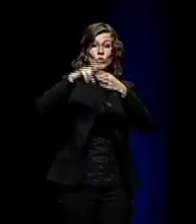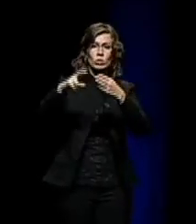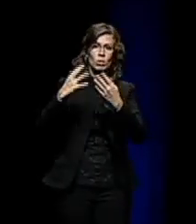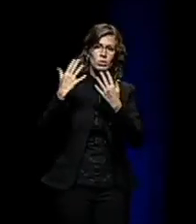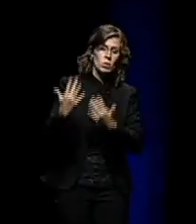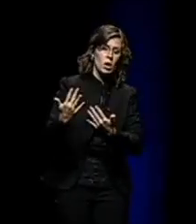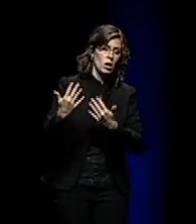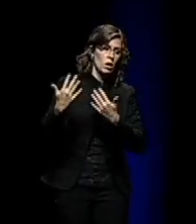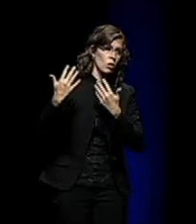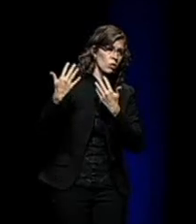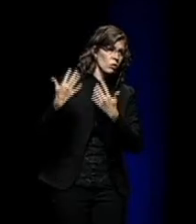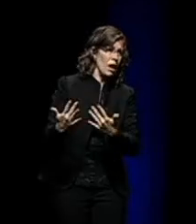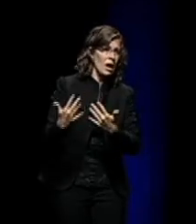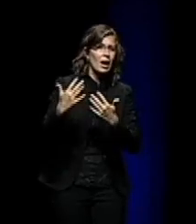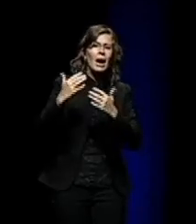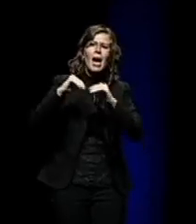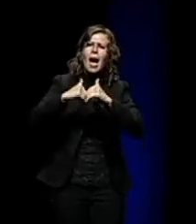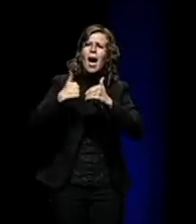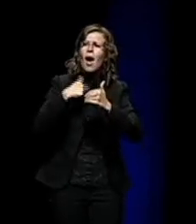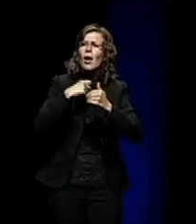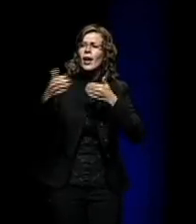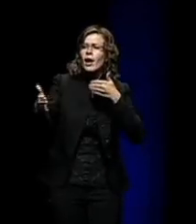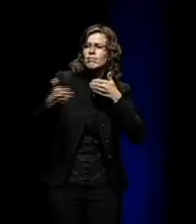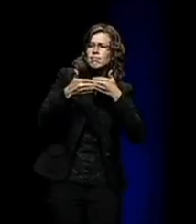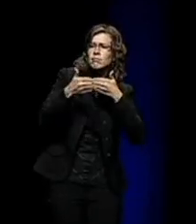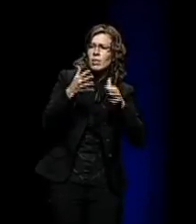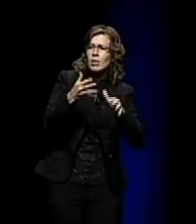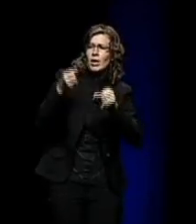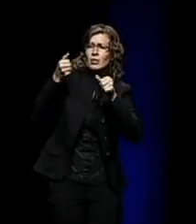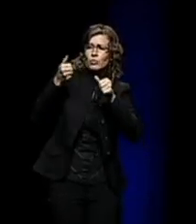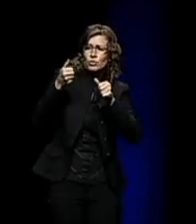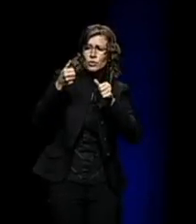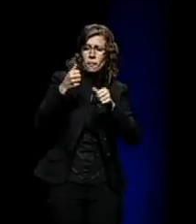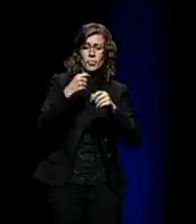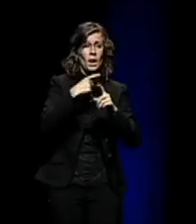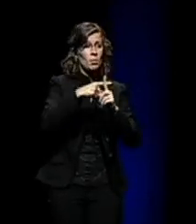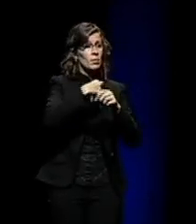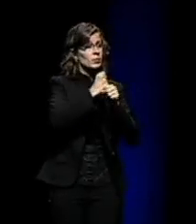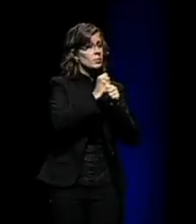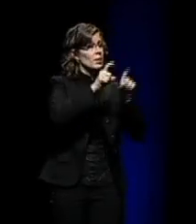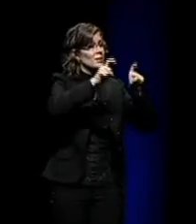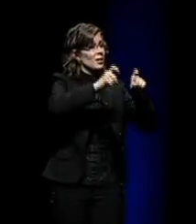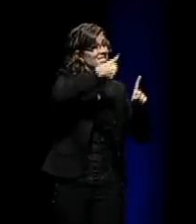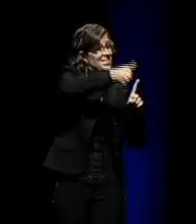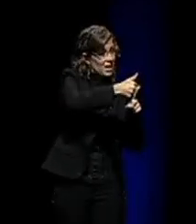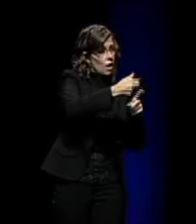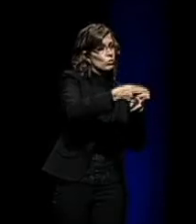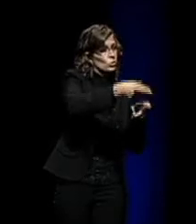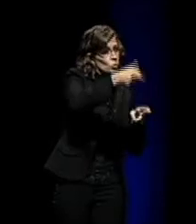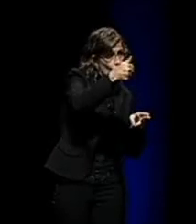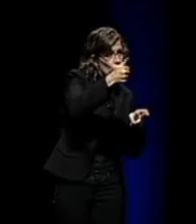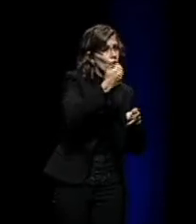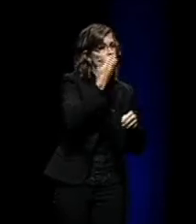How can we make it more efficient? How can we make the test shorter, better? And how can we increase test security and